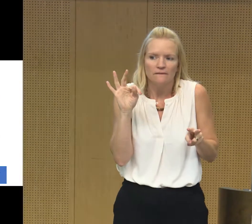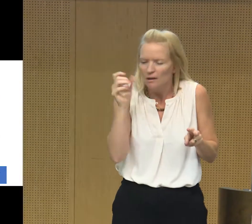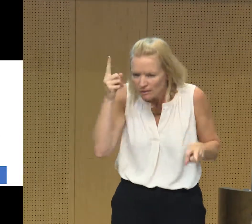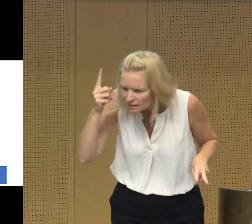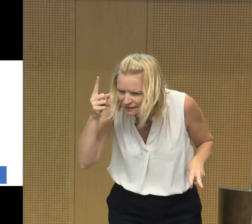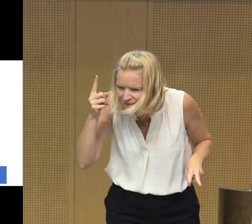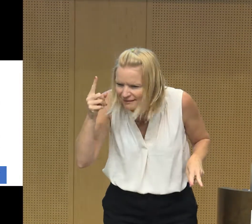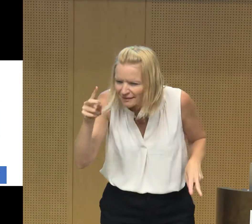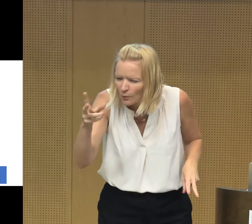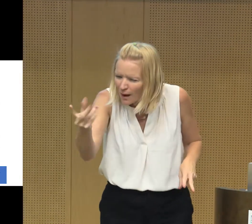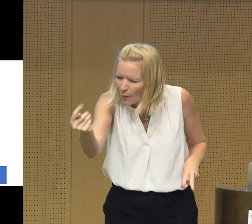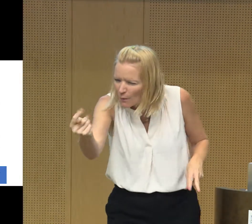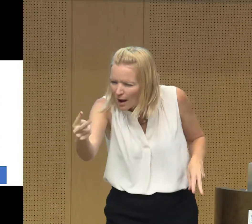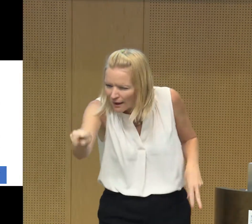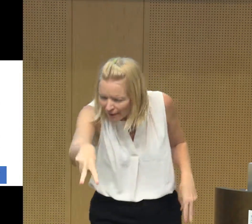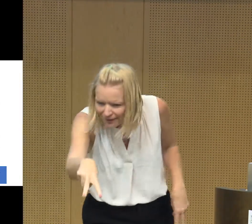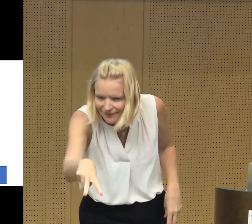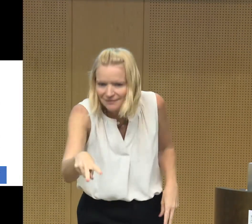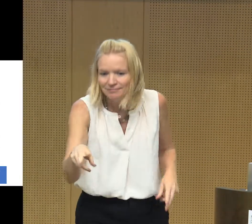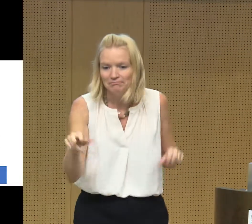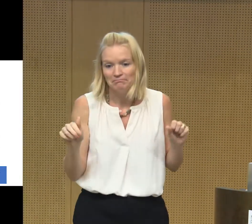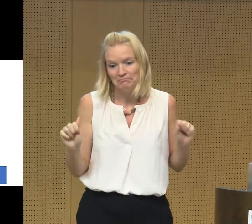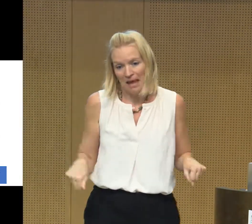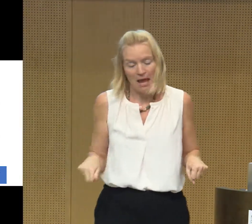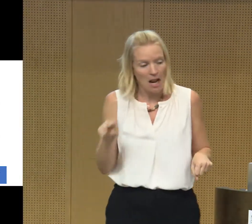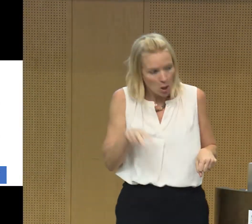there's a good reason to look down if you don't understand a sign.